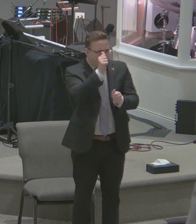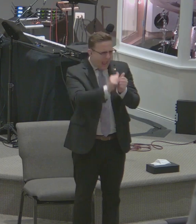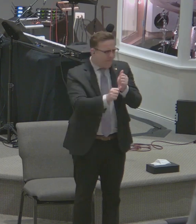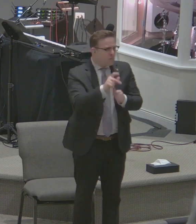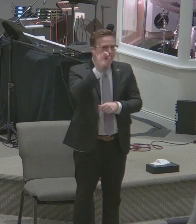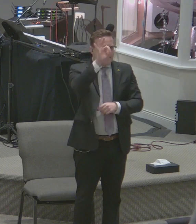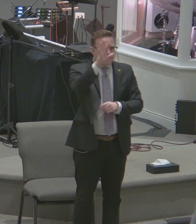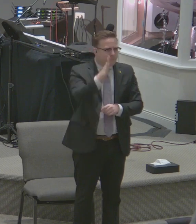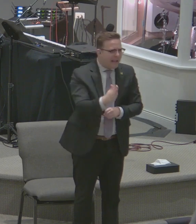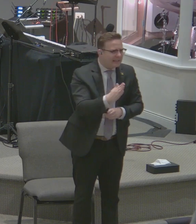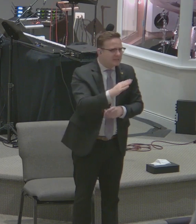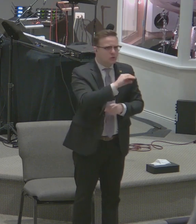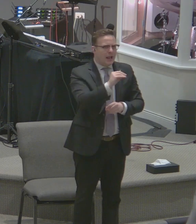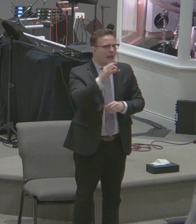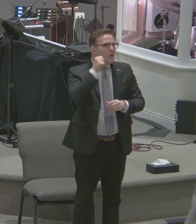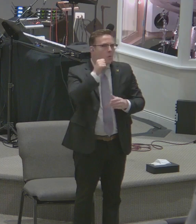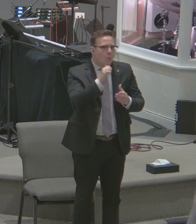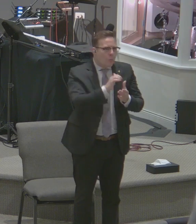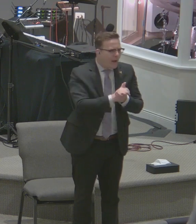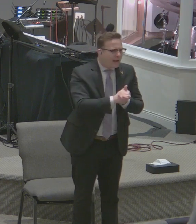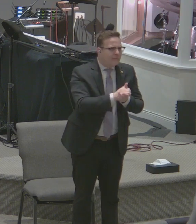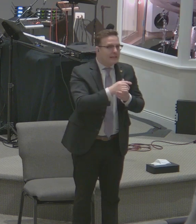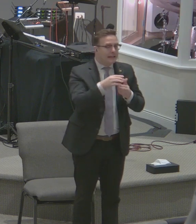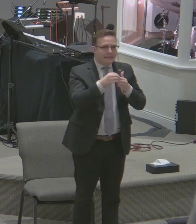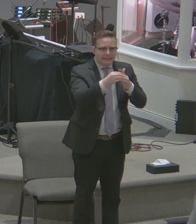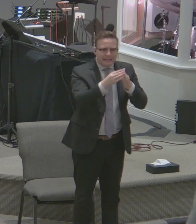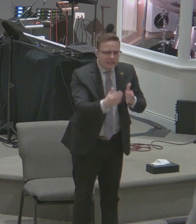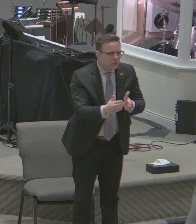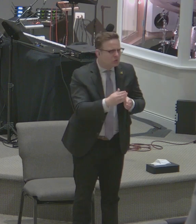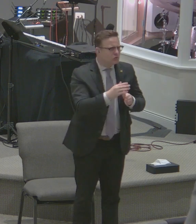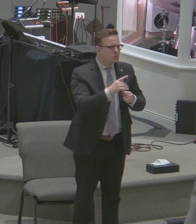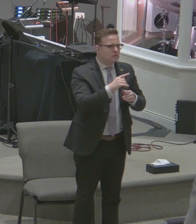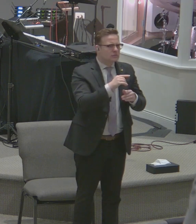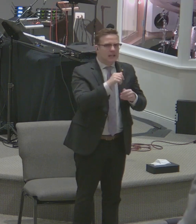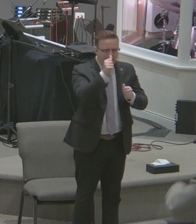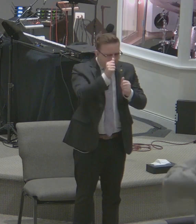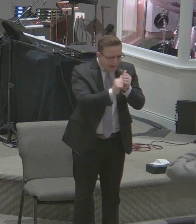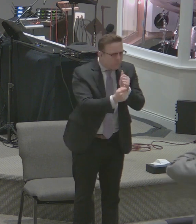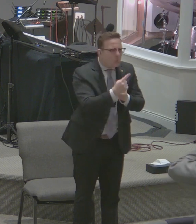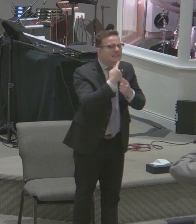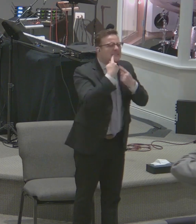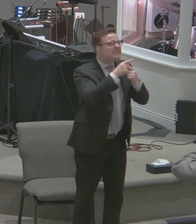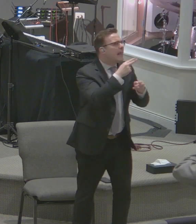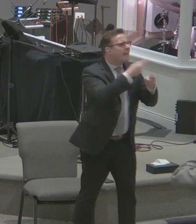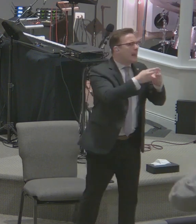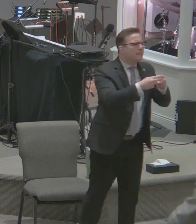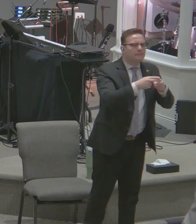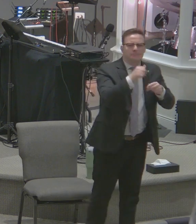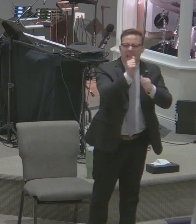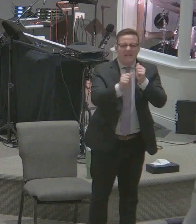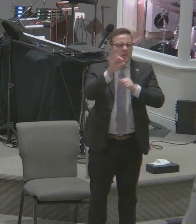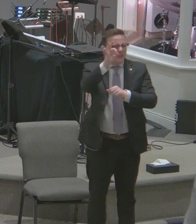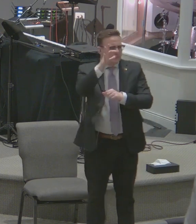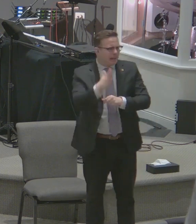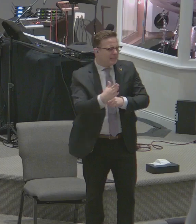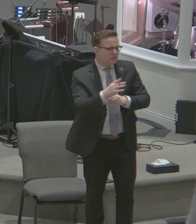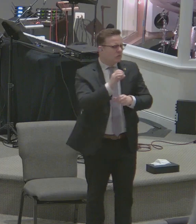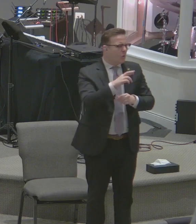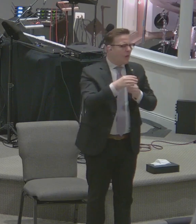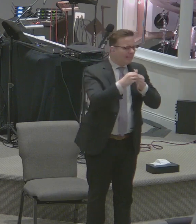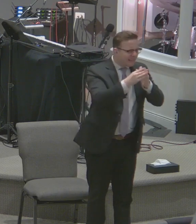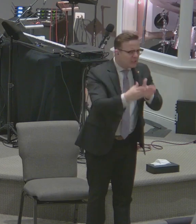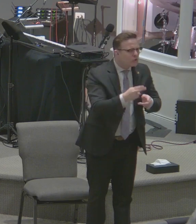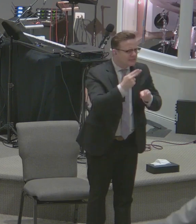pastor and their wife, would you pray right now? Call their names out right now and let the Holy Ghost pray. Pray that God's